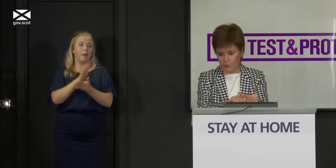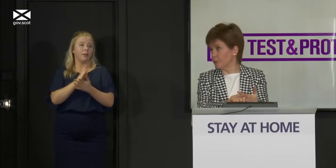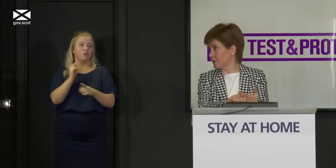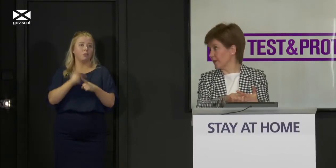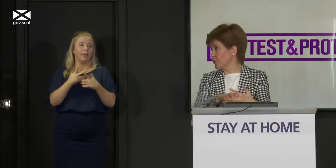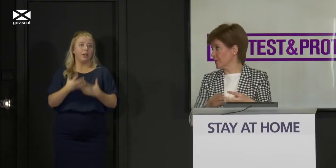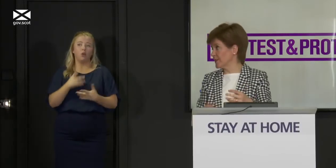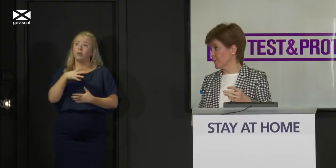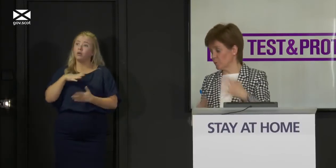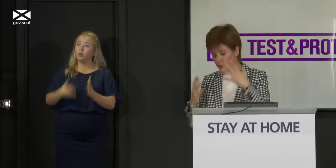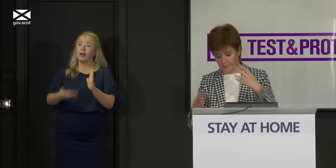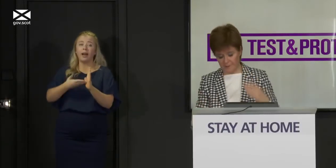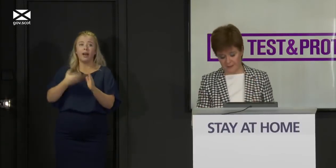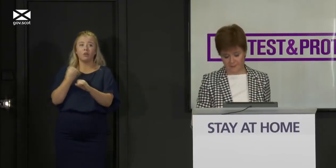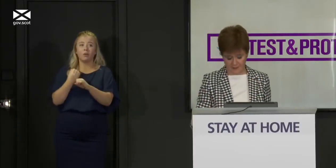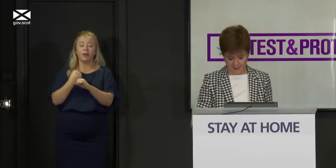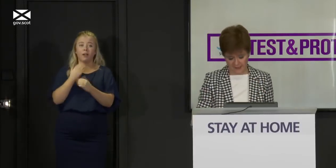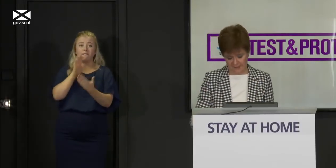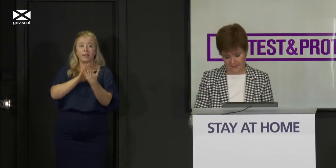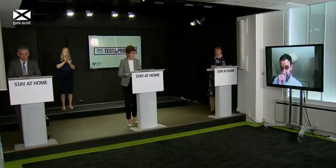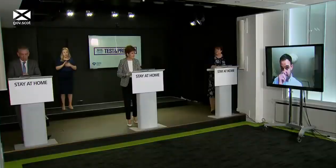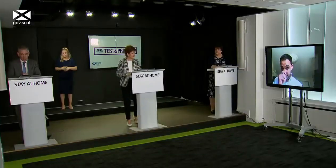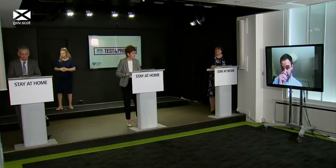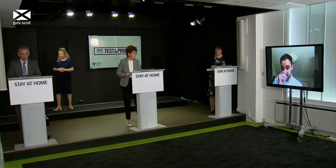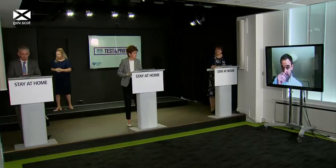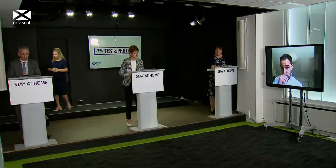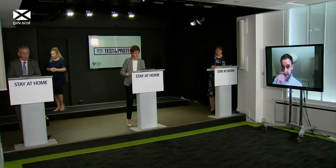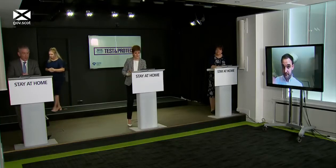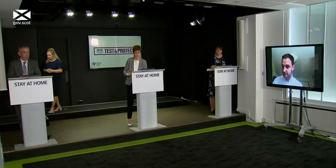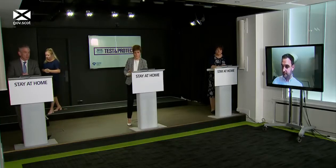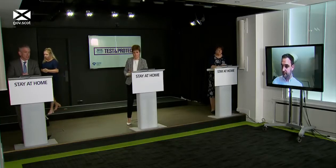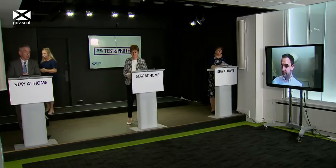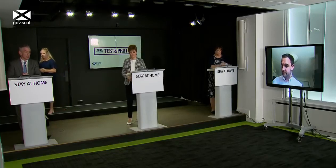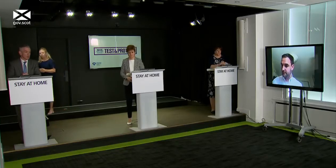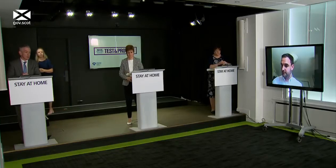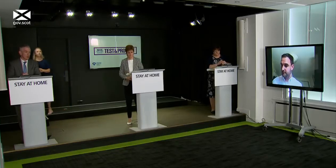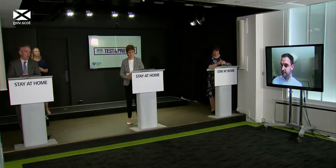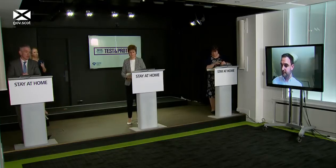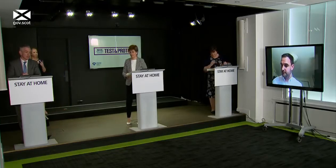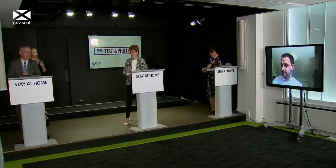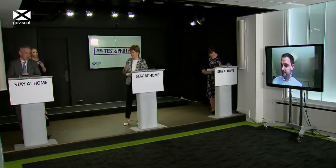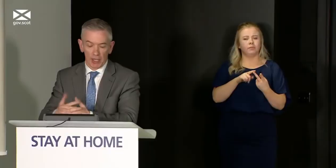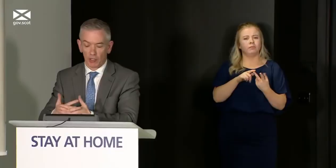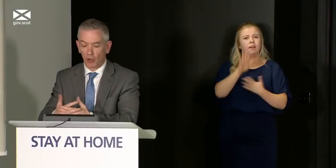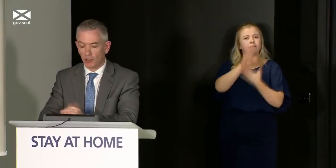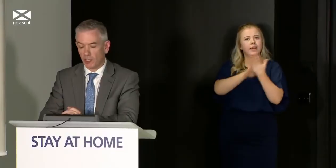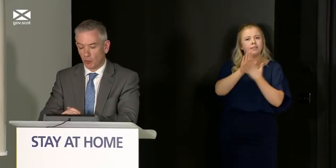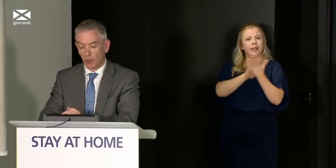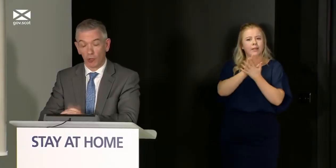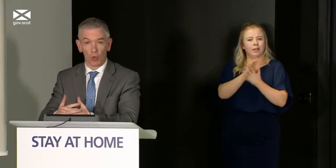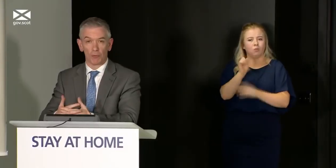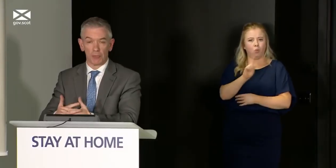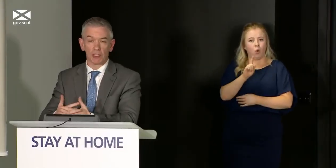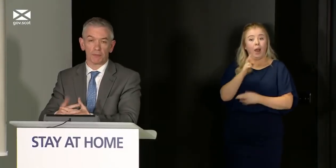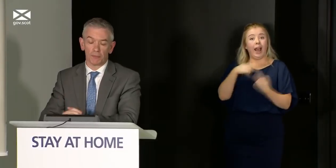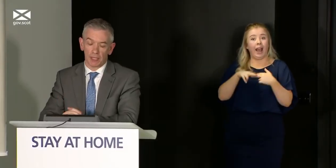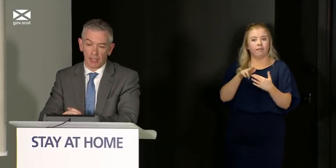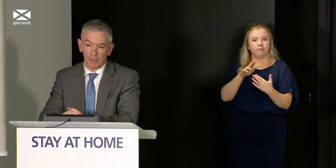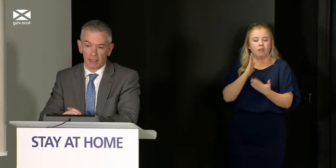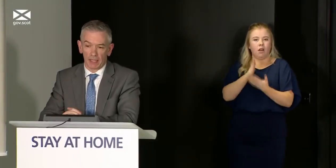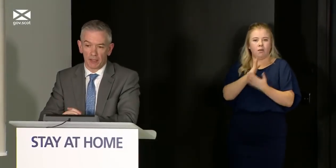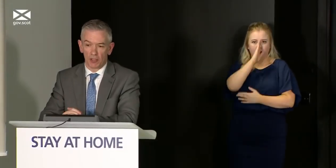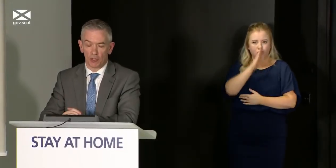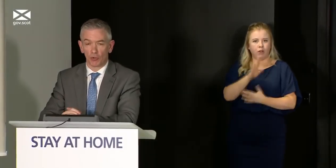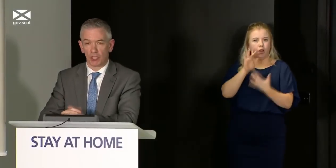now. Gregor, do you want to say a bit more about face-to-face? Certainly. I mean, in terms of face-to-face, it's people who've had direct contact within one metre